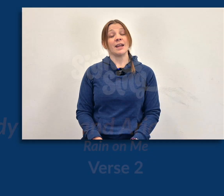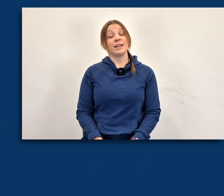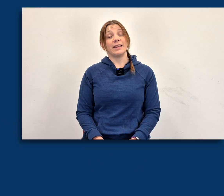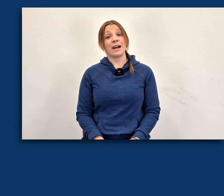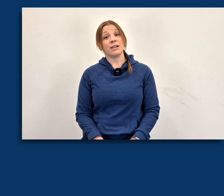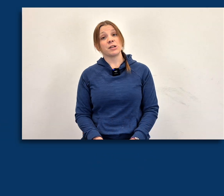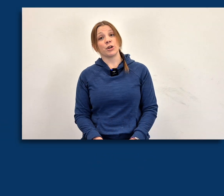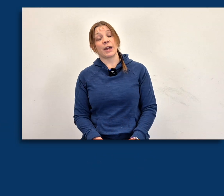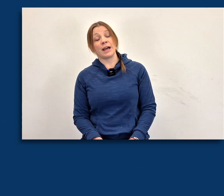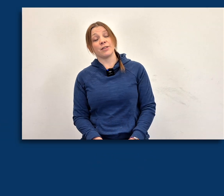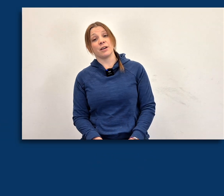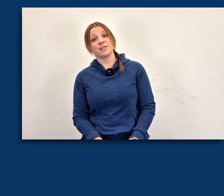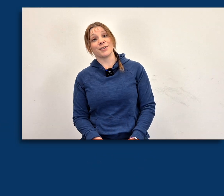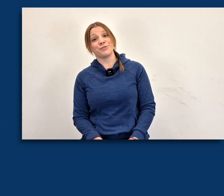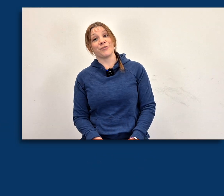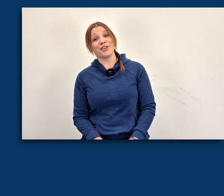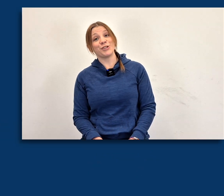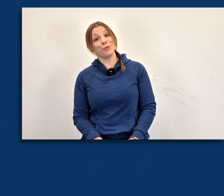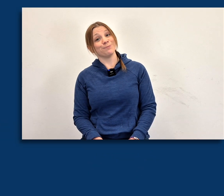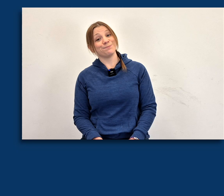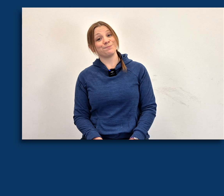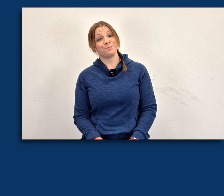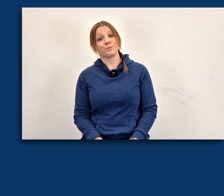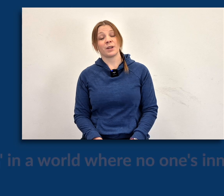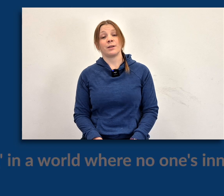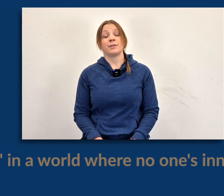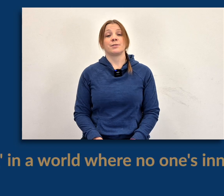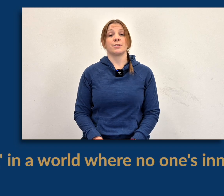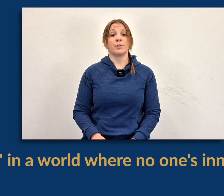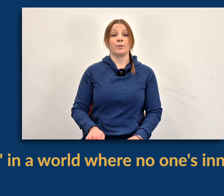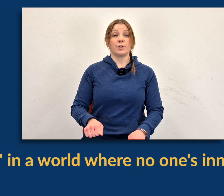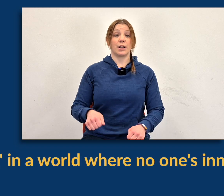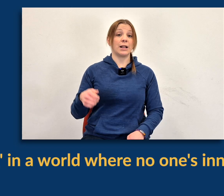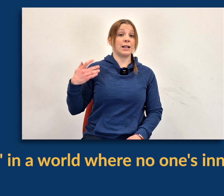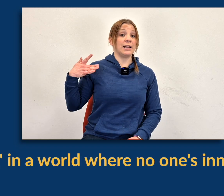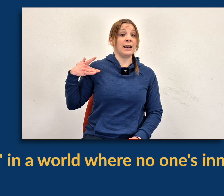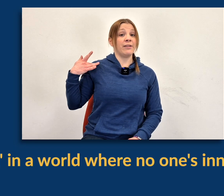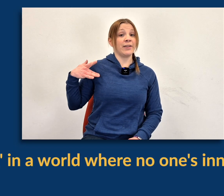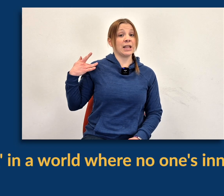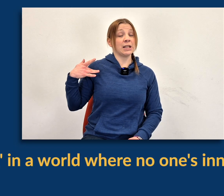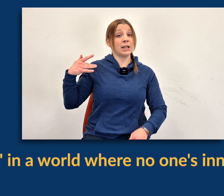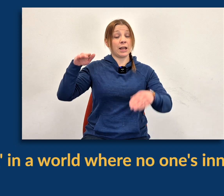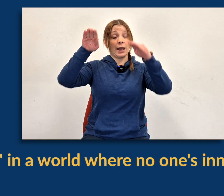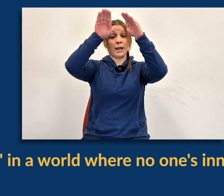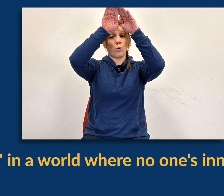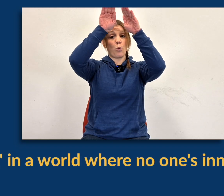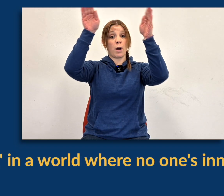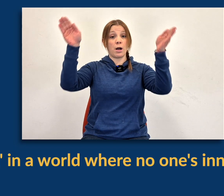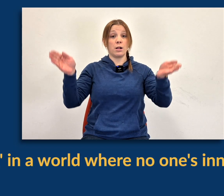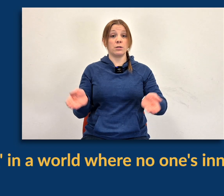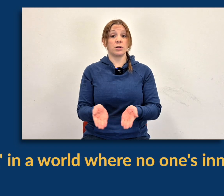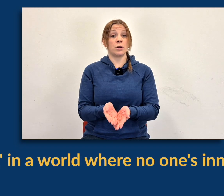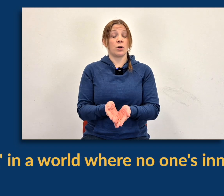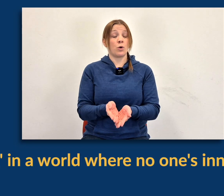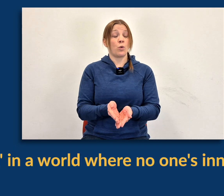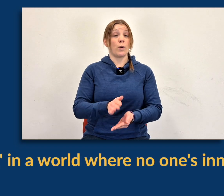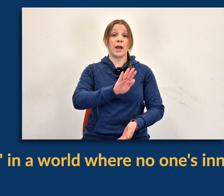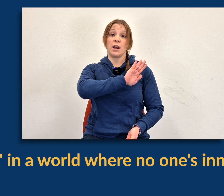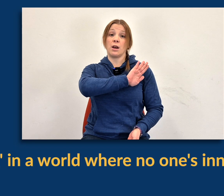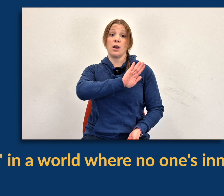Now let's look at the signs for verse 2. So, living in a world where